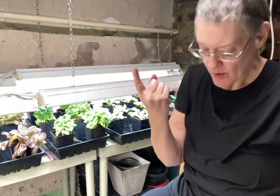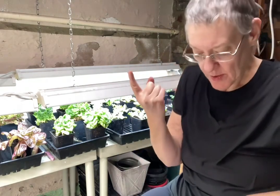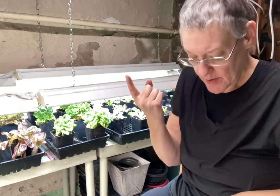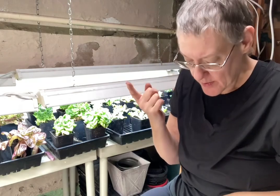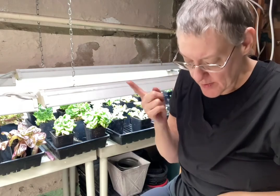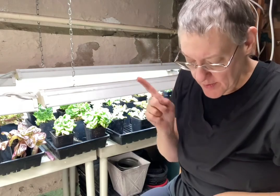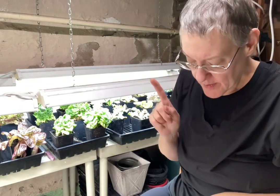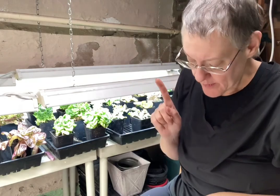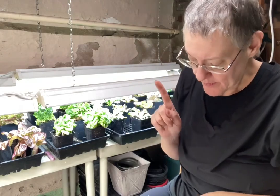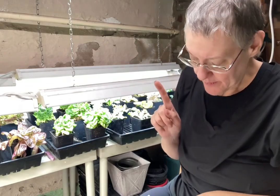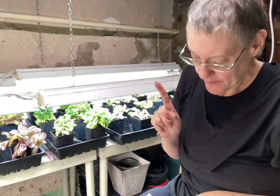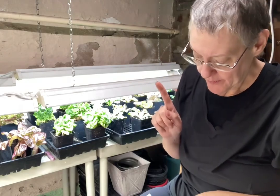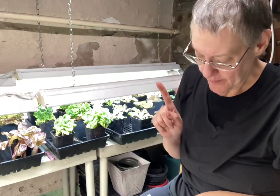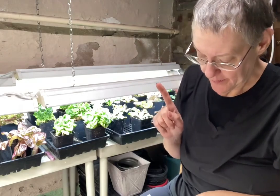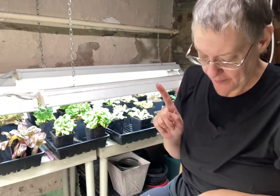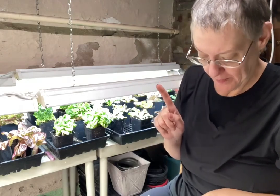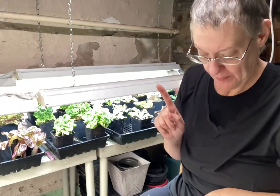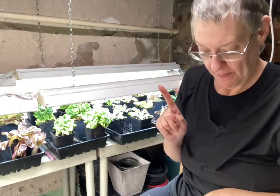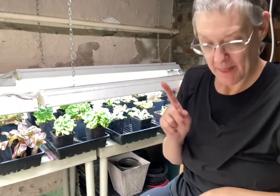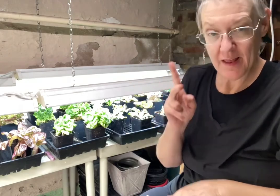it's only 13 days old.